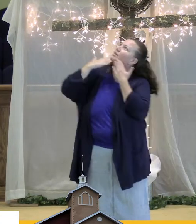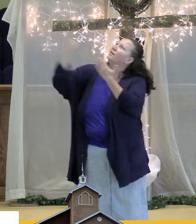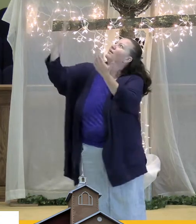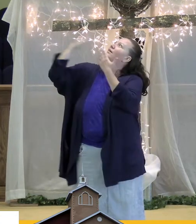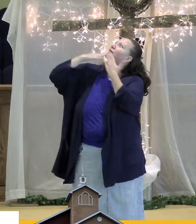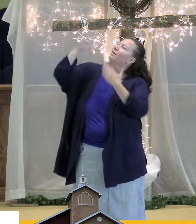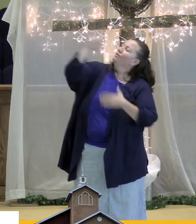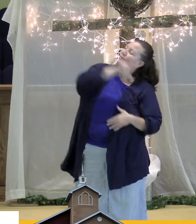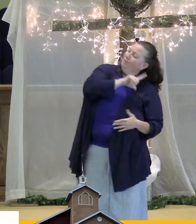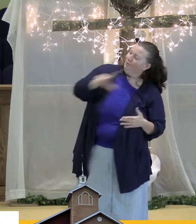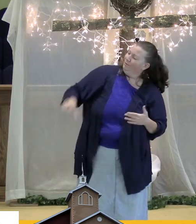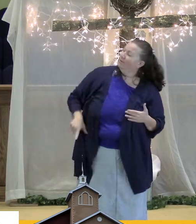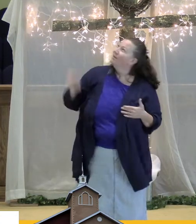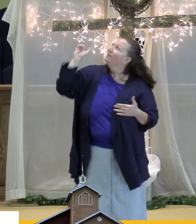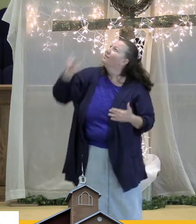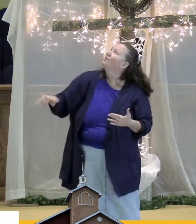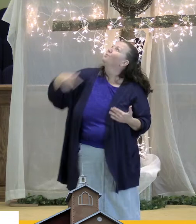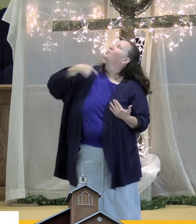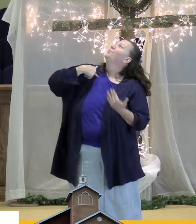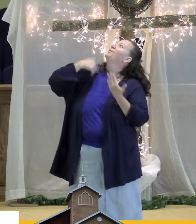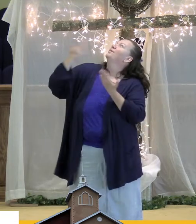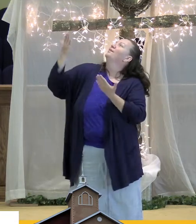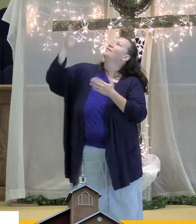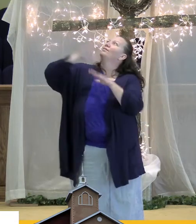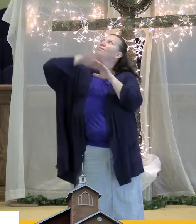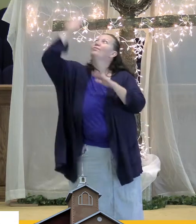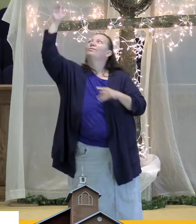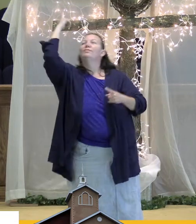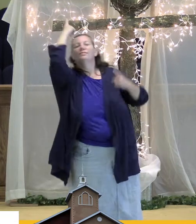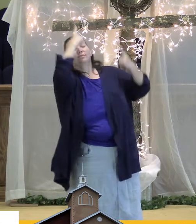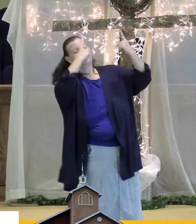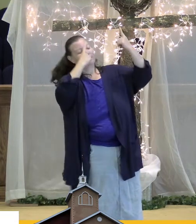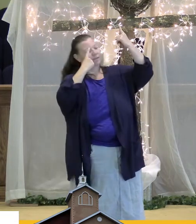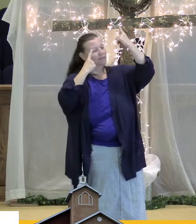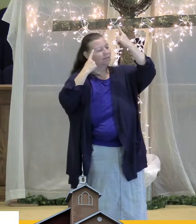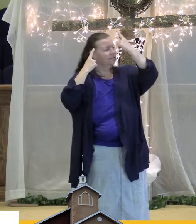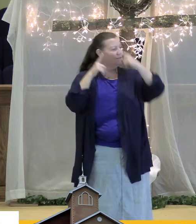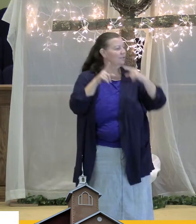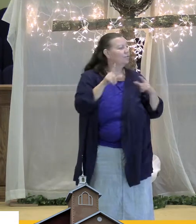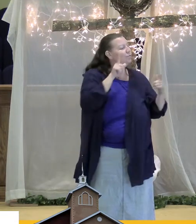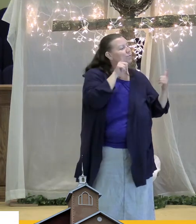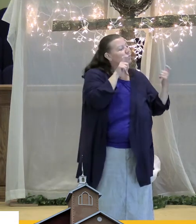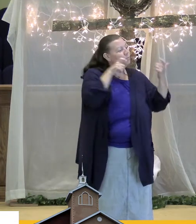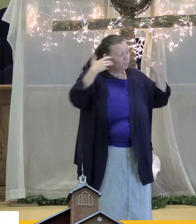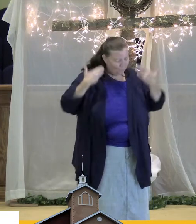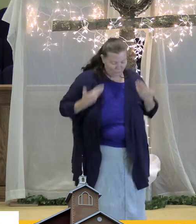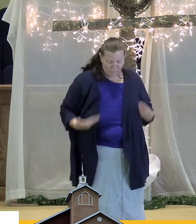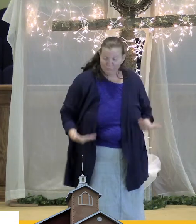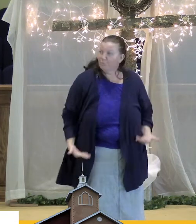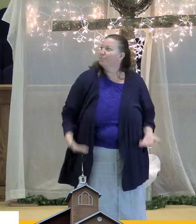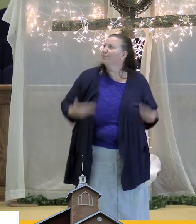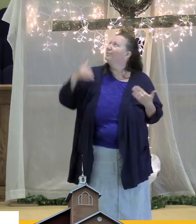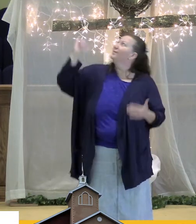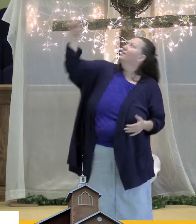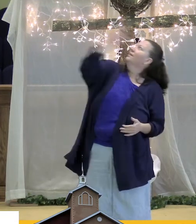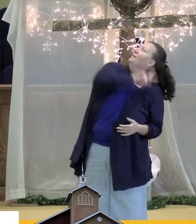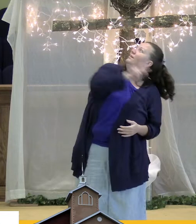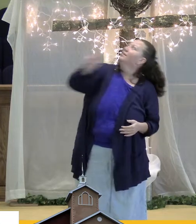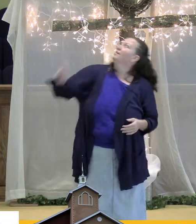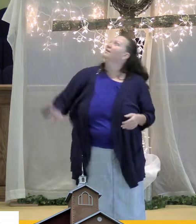Thank you so much, Lord, that it's me on your mind. Who am I that the